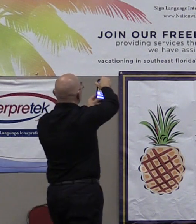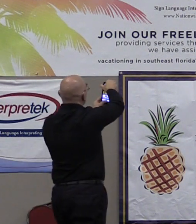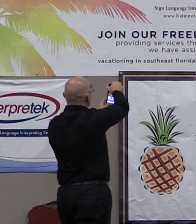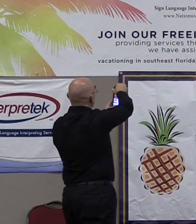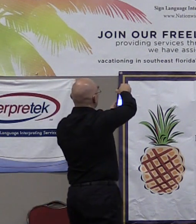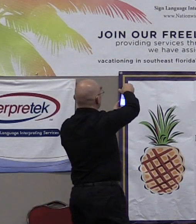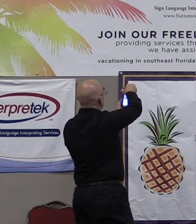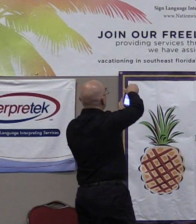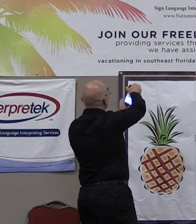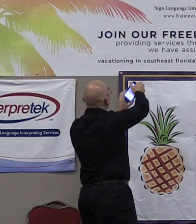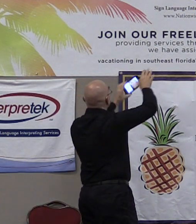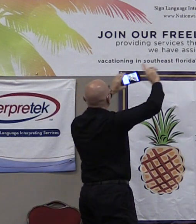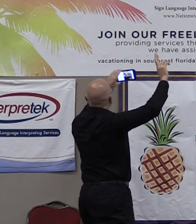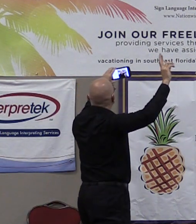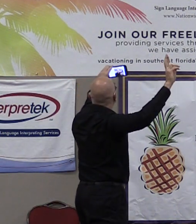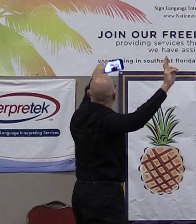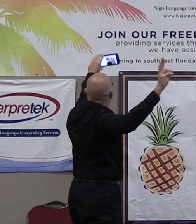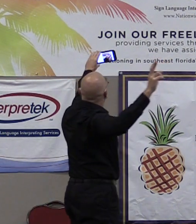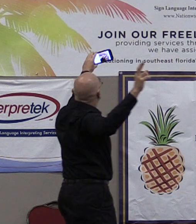Oh man.